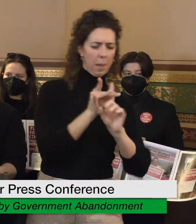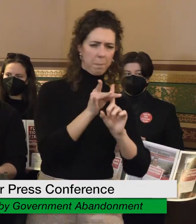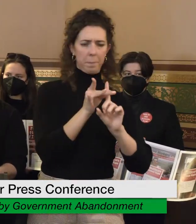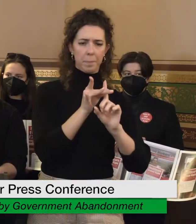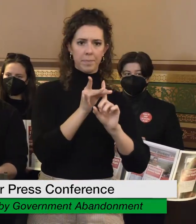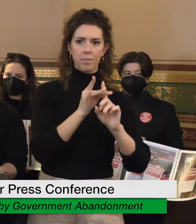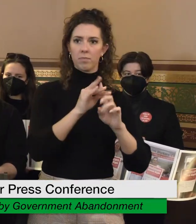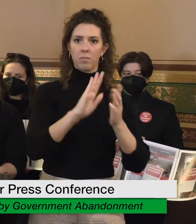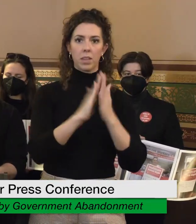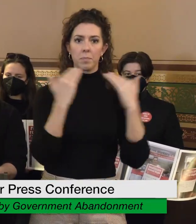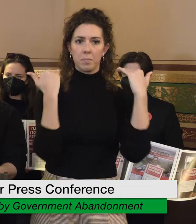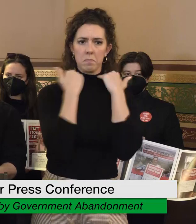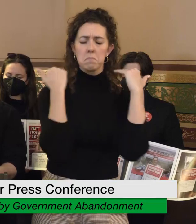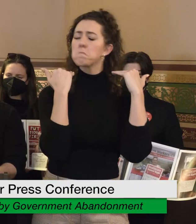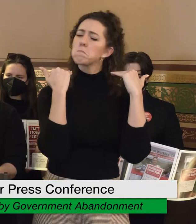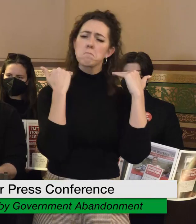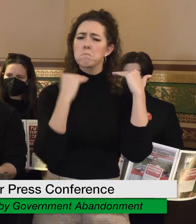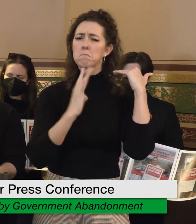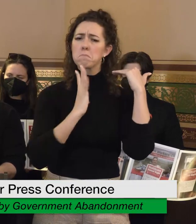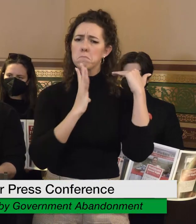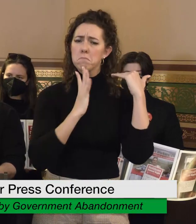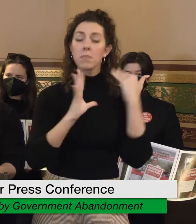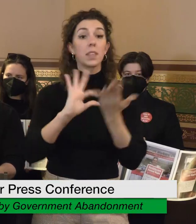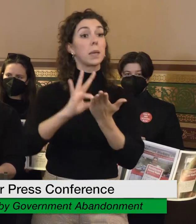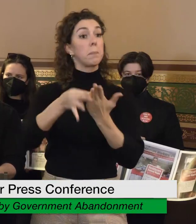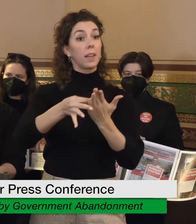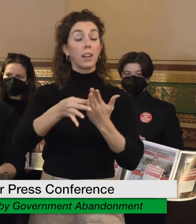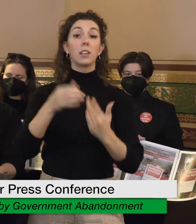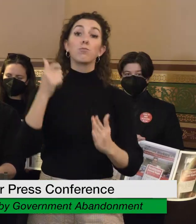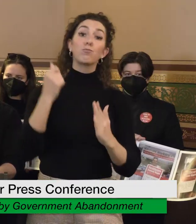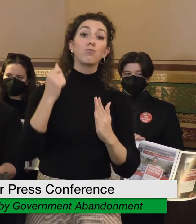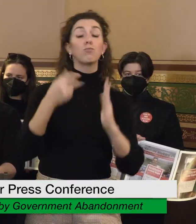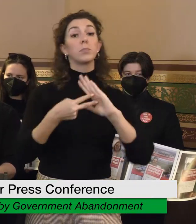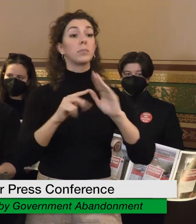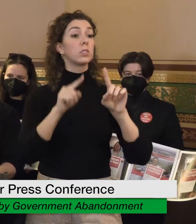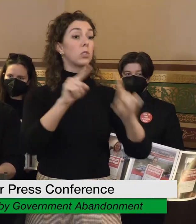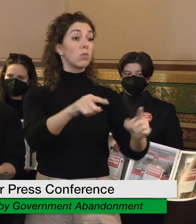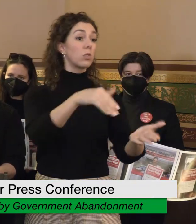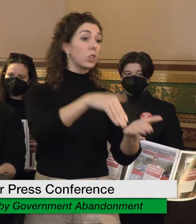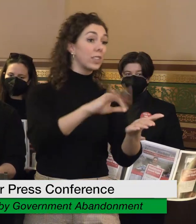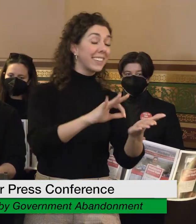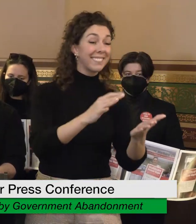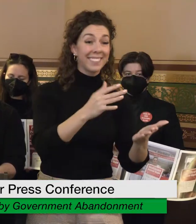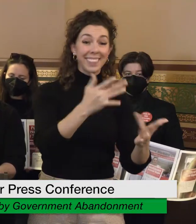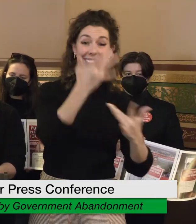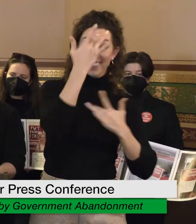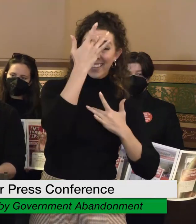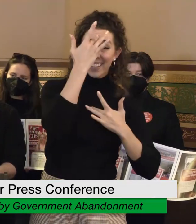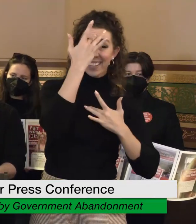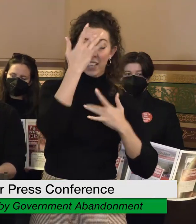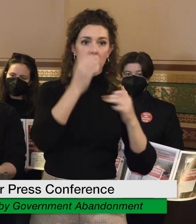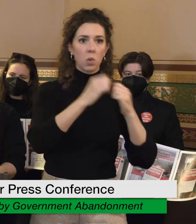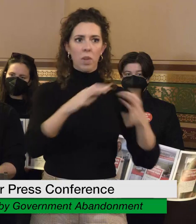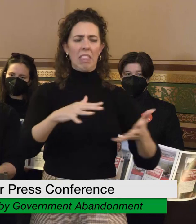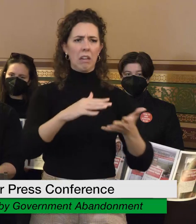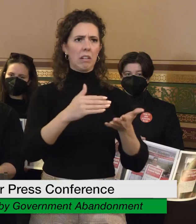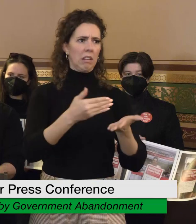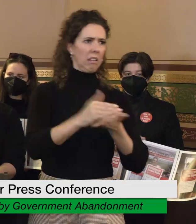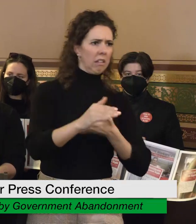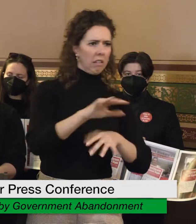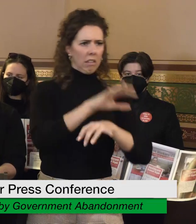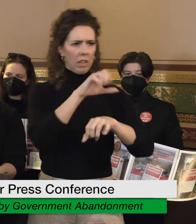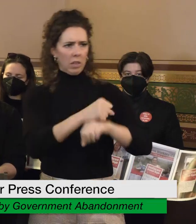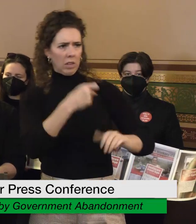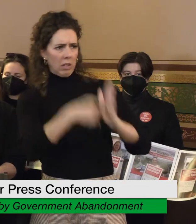bankrupt me. While I was on Medicaid, I was able to see the doctor whenever I was sick without having to be deterred by appointment